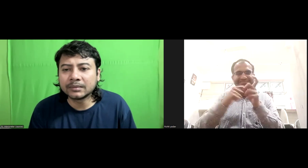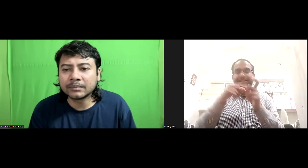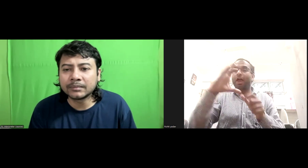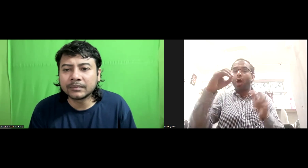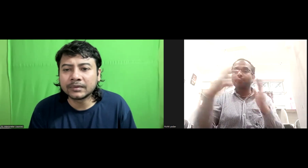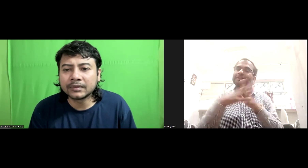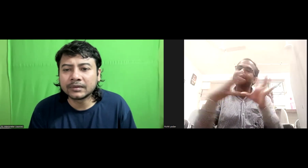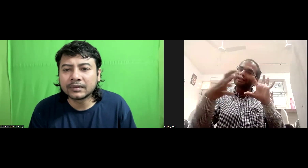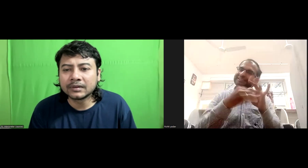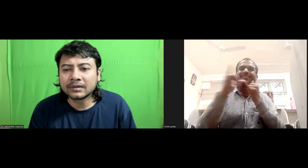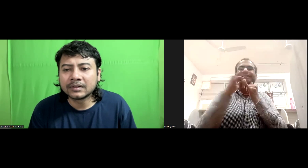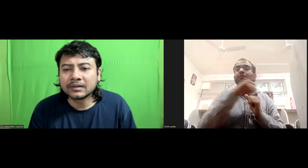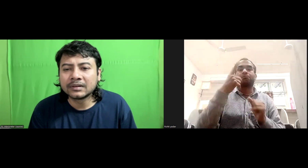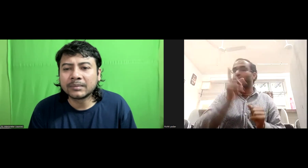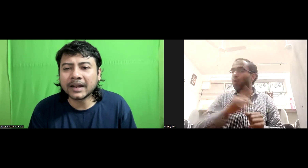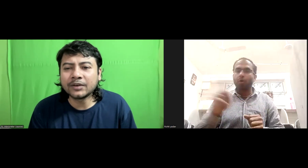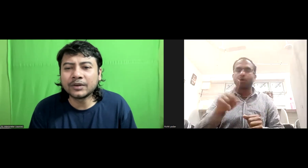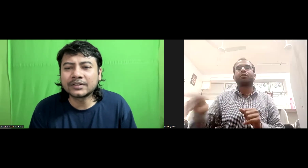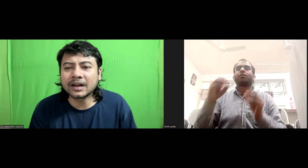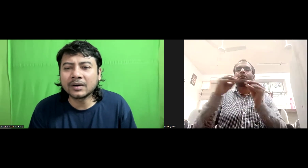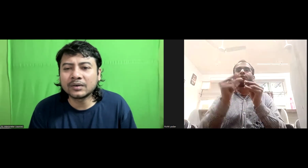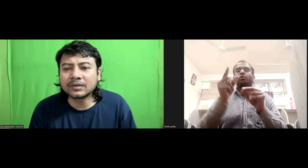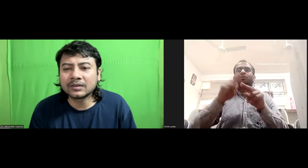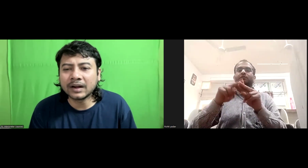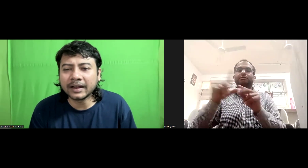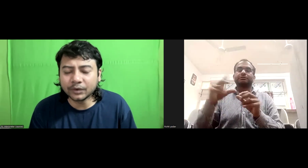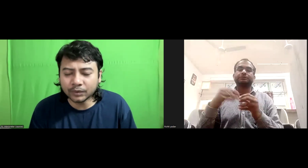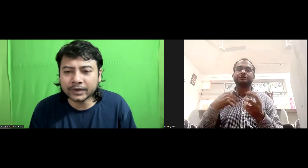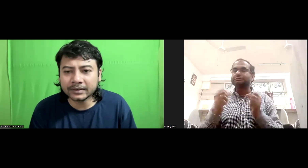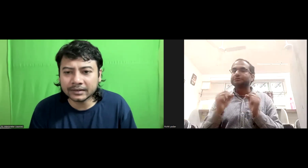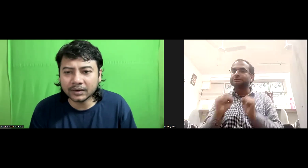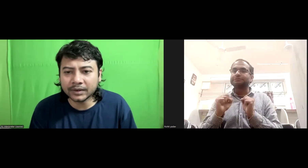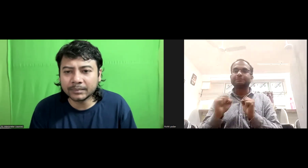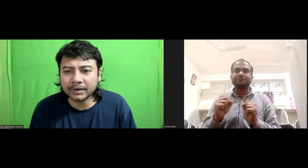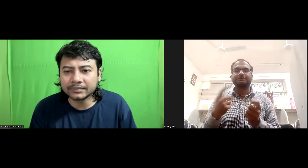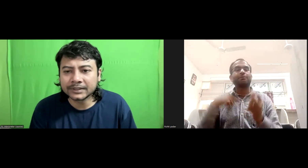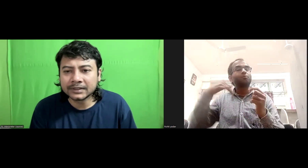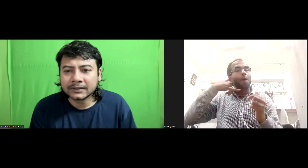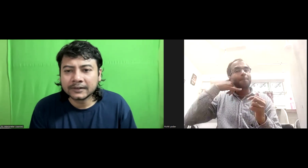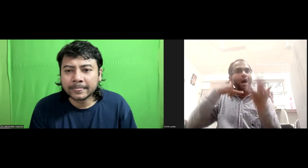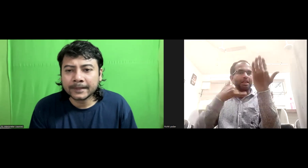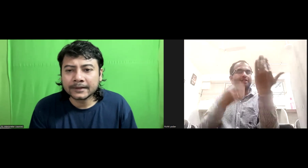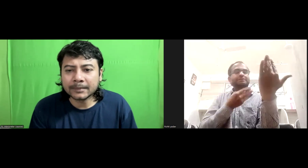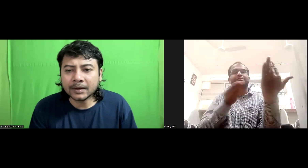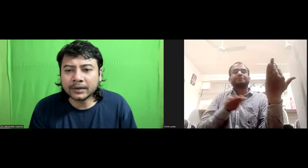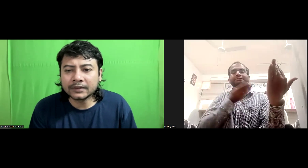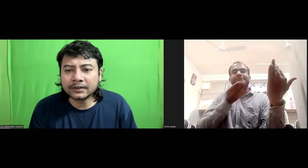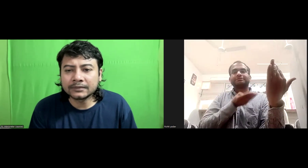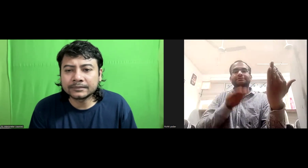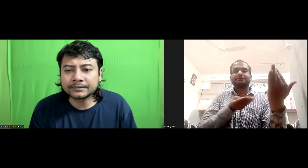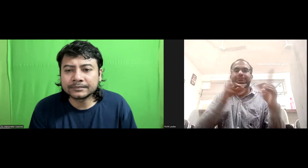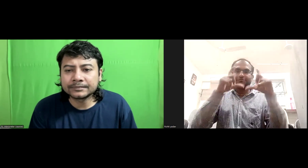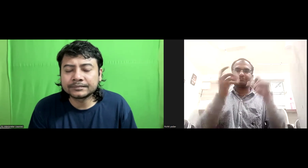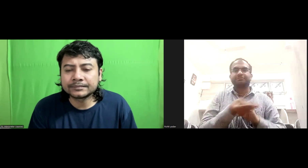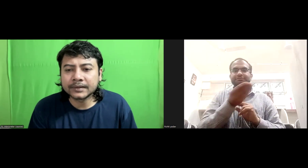ghee. Okay, whatever ghee But is I know available, it's you use. cow. I know it is cow ghee, but somehow it's